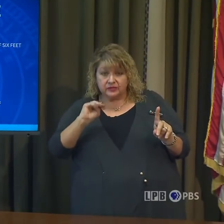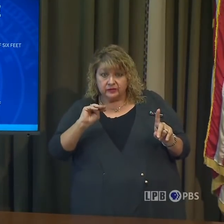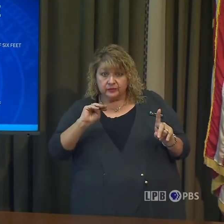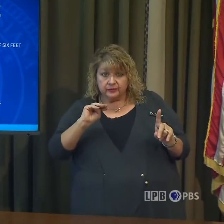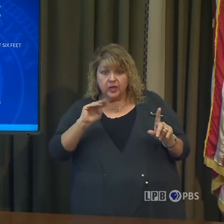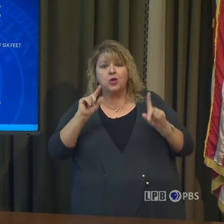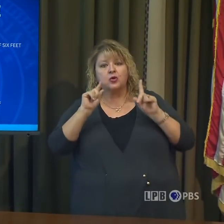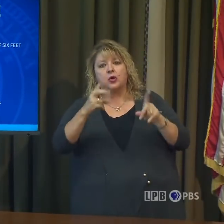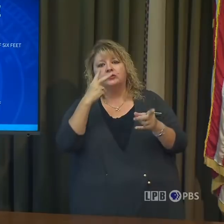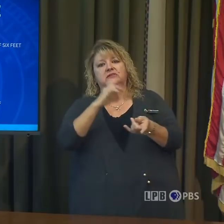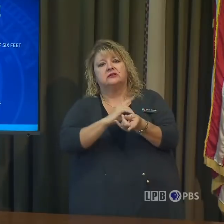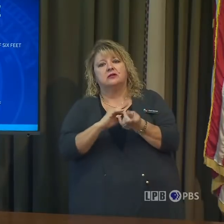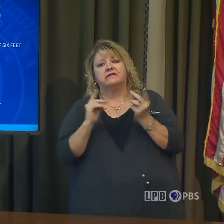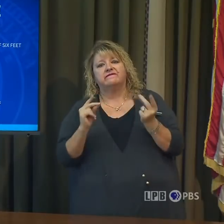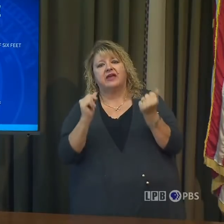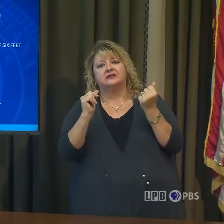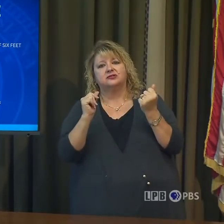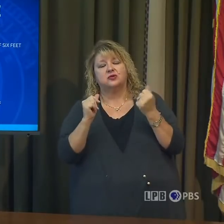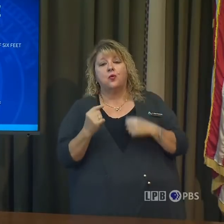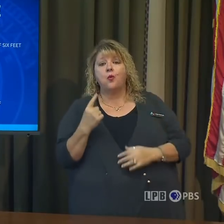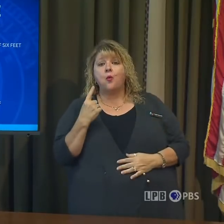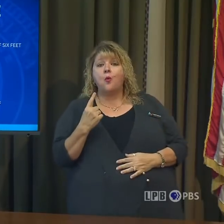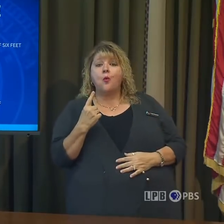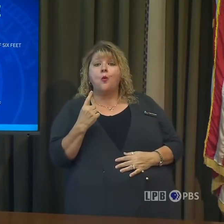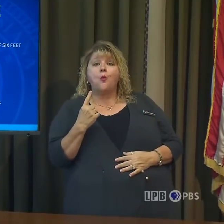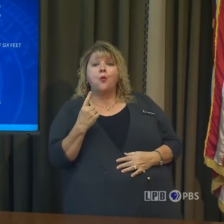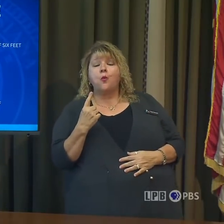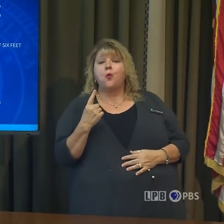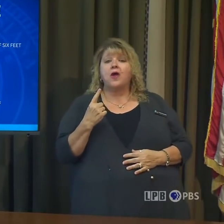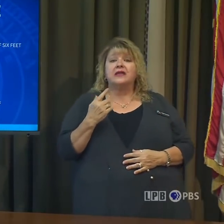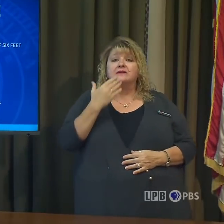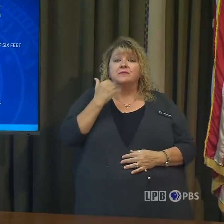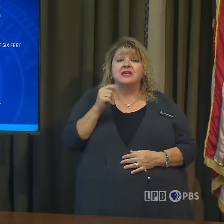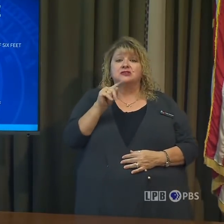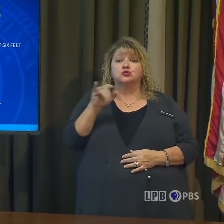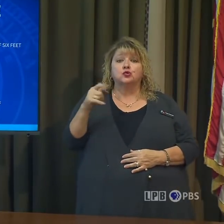because one of the best tools that we have to preserve hospital capacity